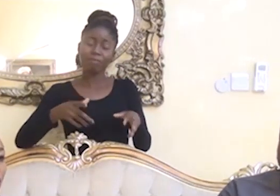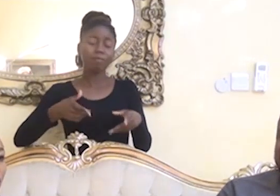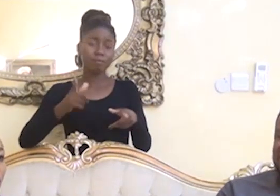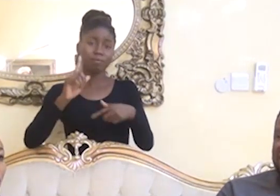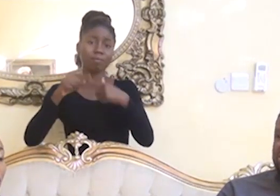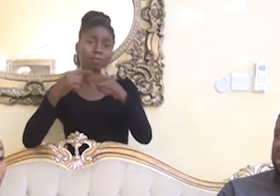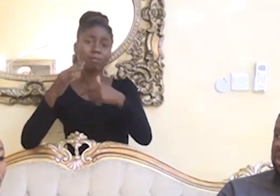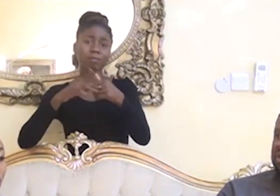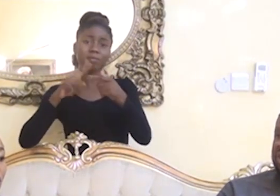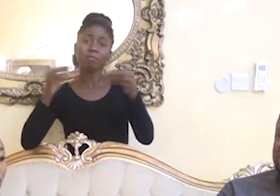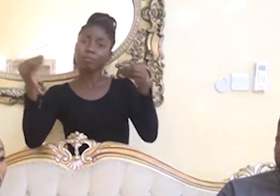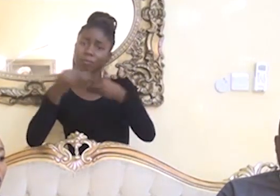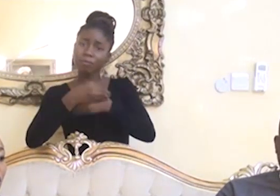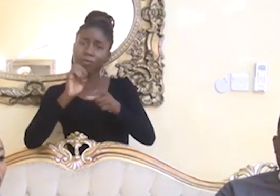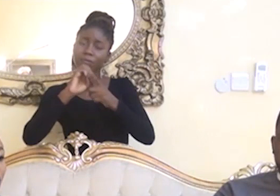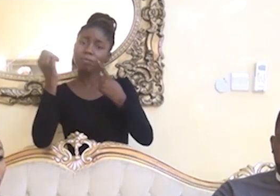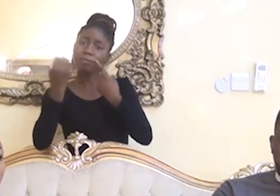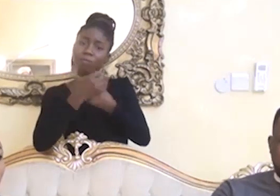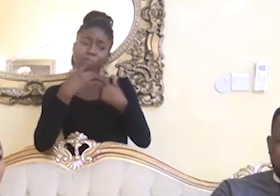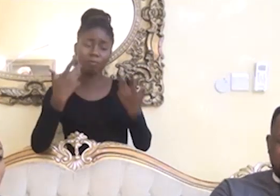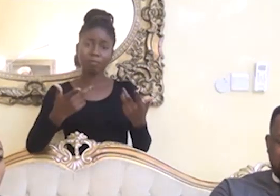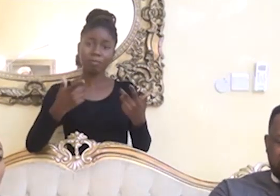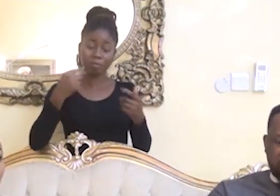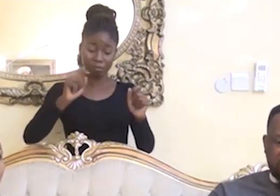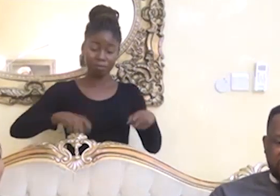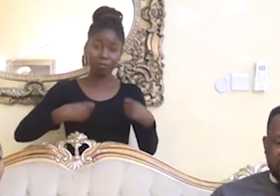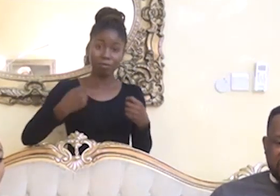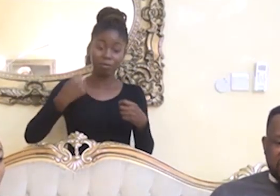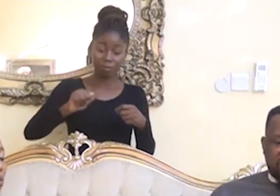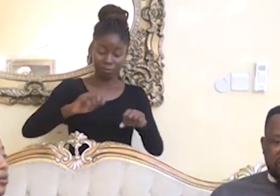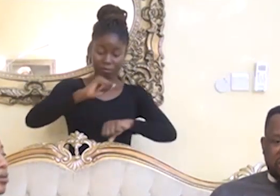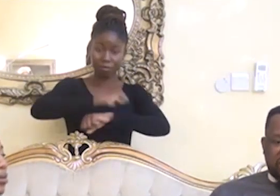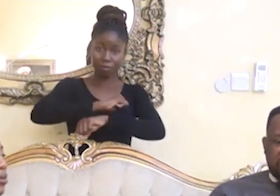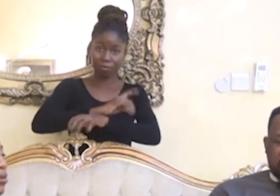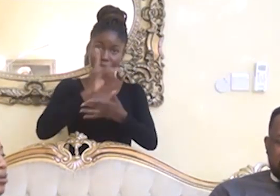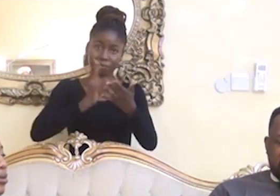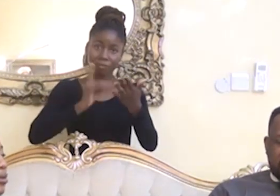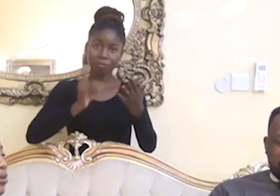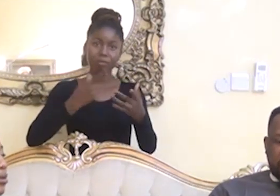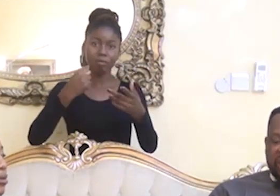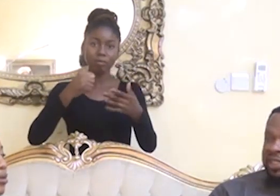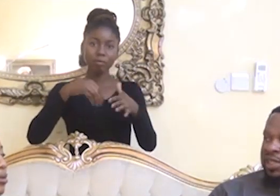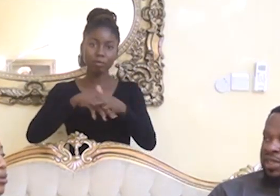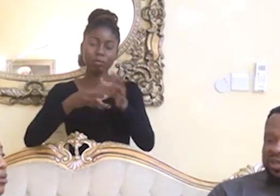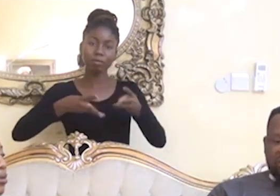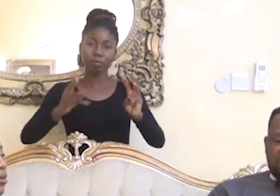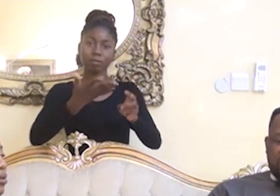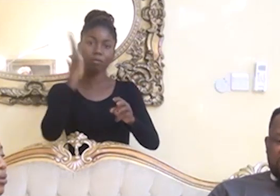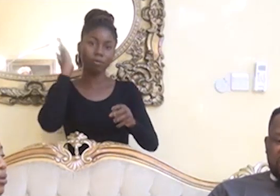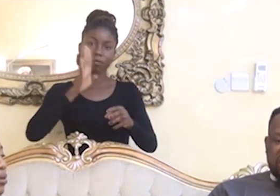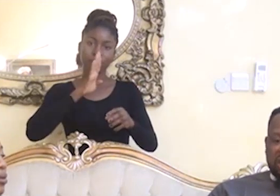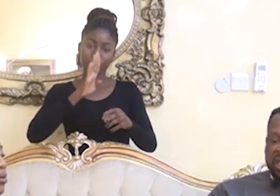environment, a wheelchair user, the table should be designed in such a way there will be a space